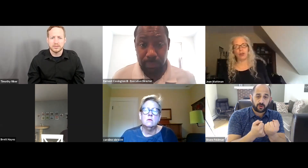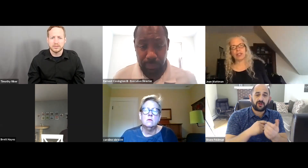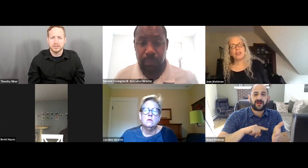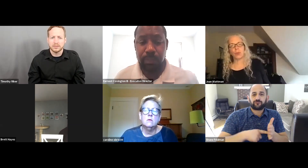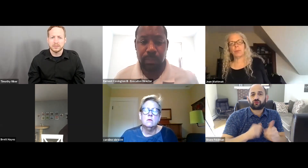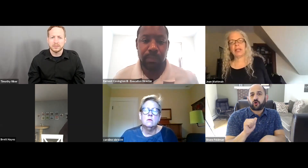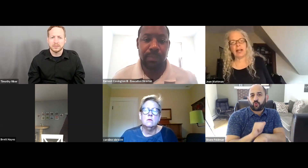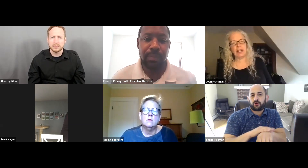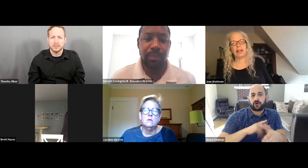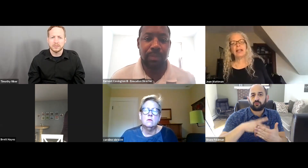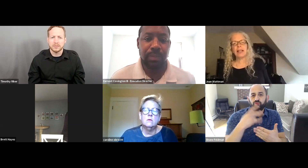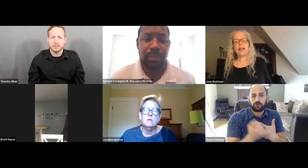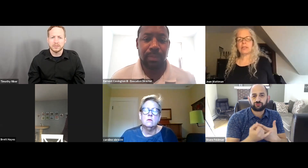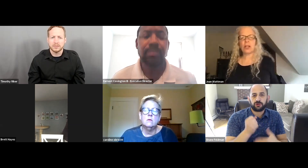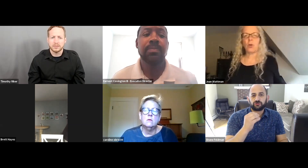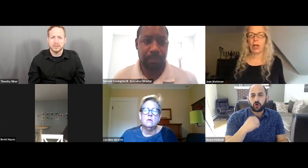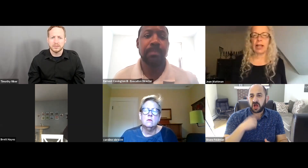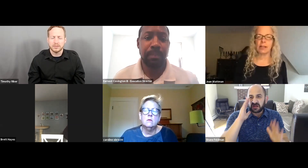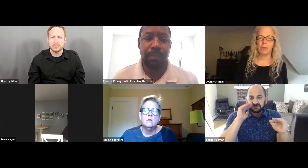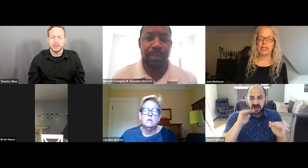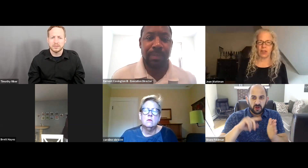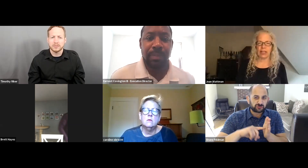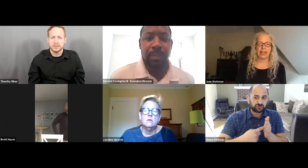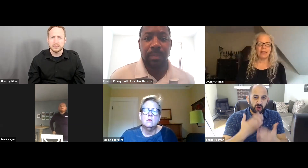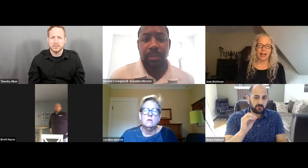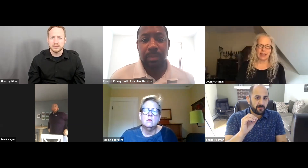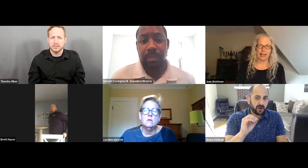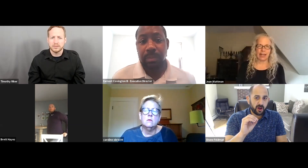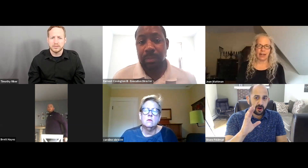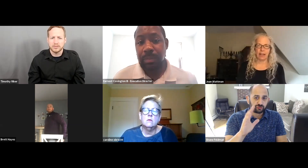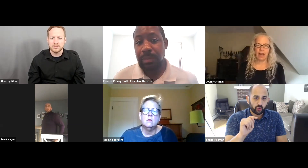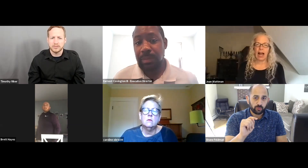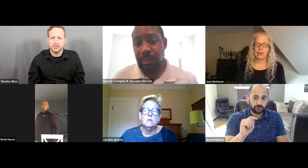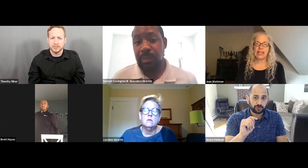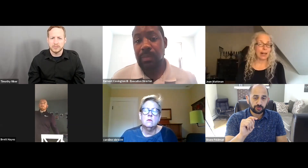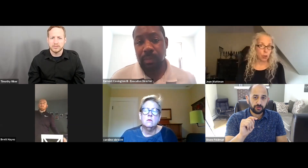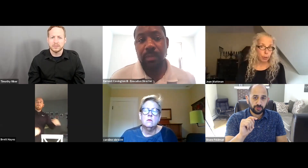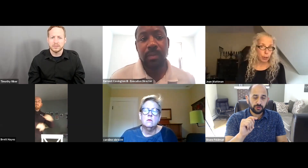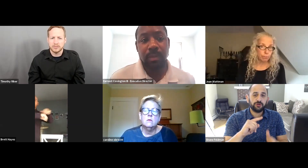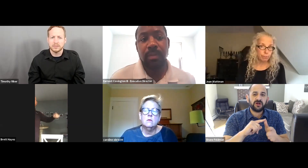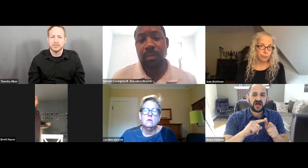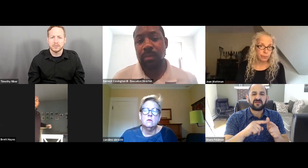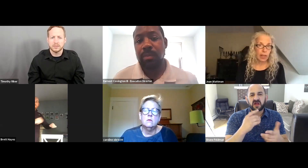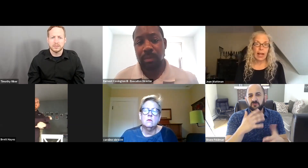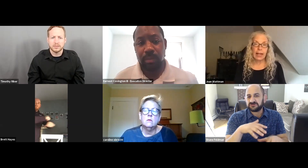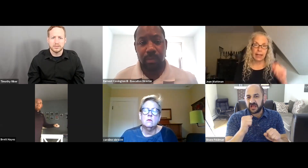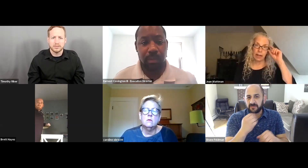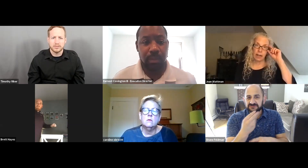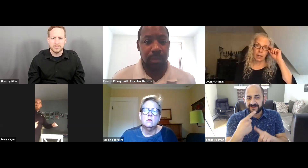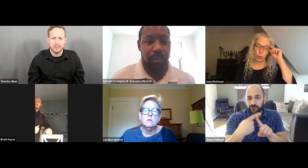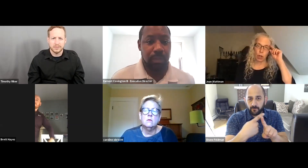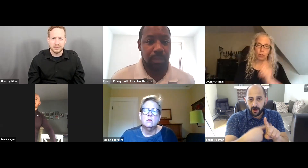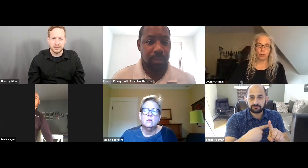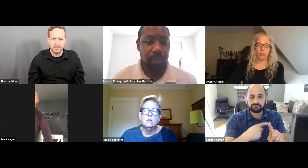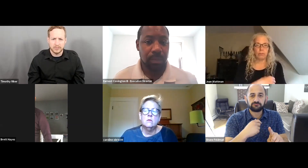know what your decision will be tonight, then I will start working specifically to collect that data. I would say October, and then